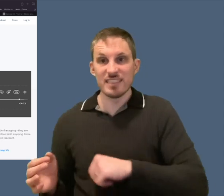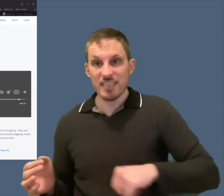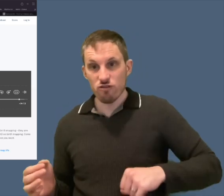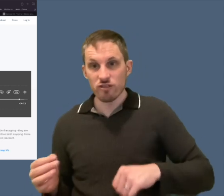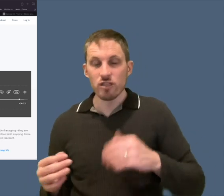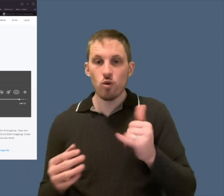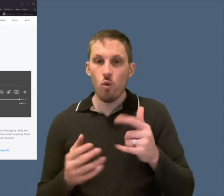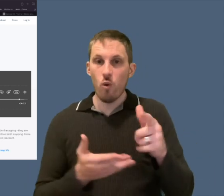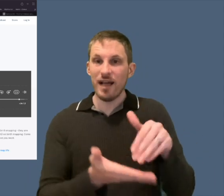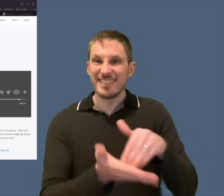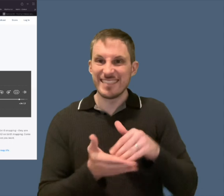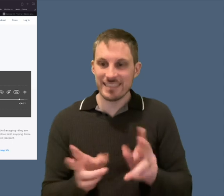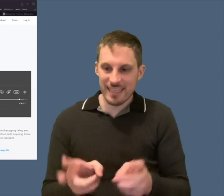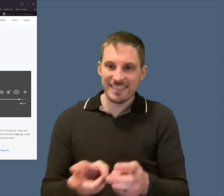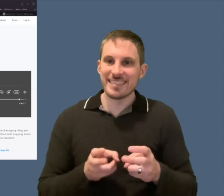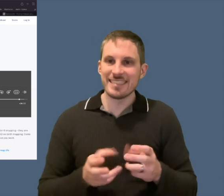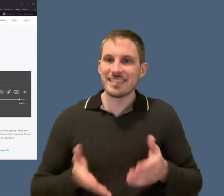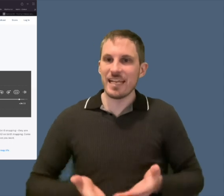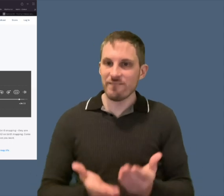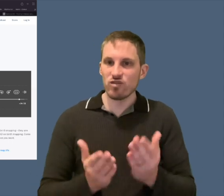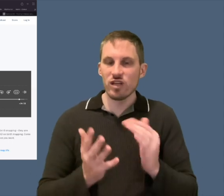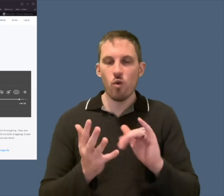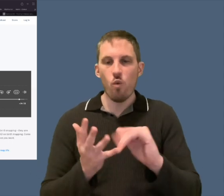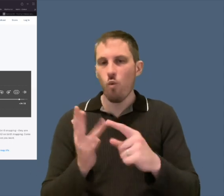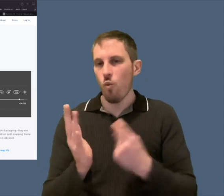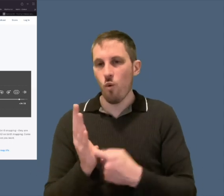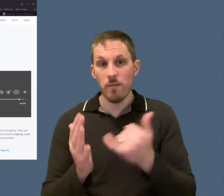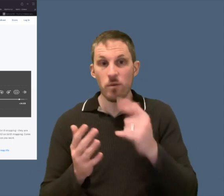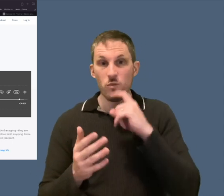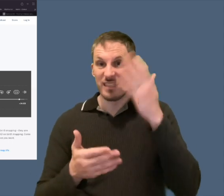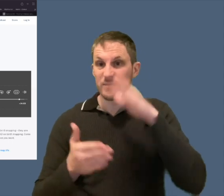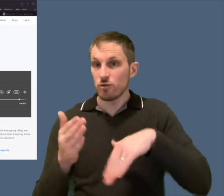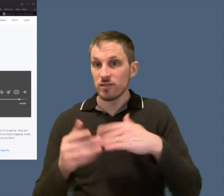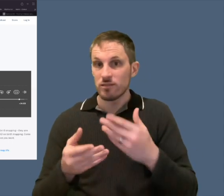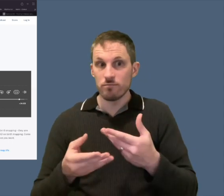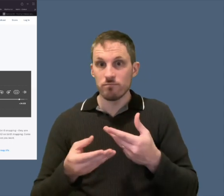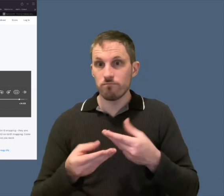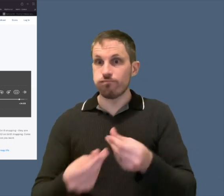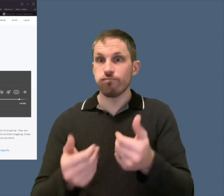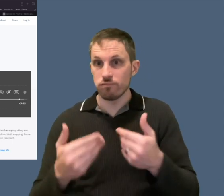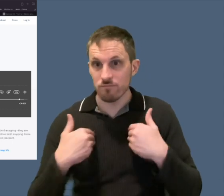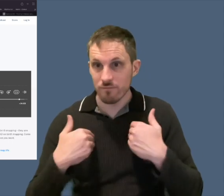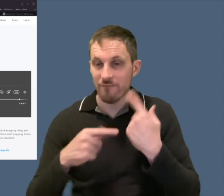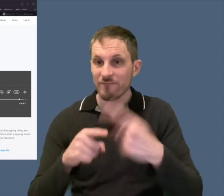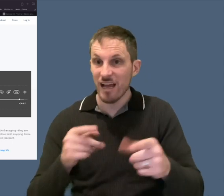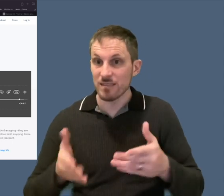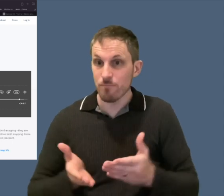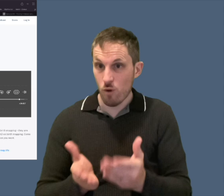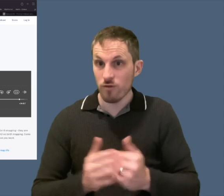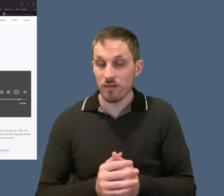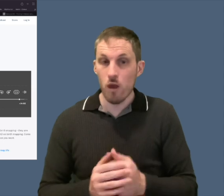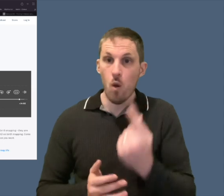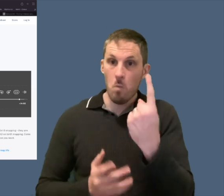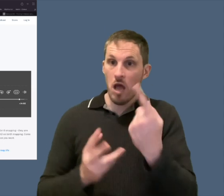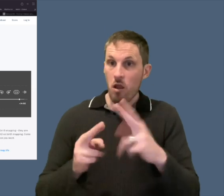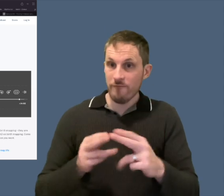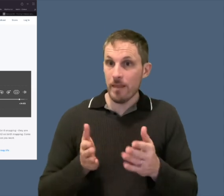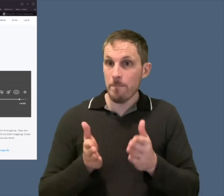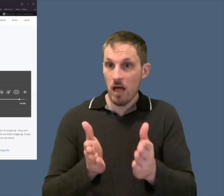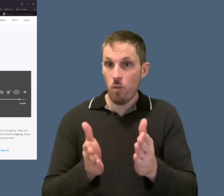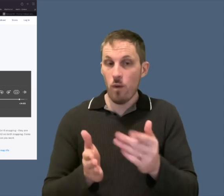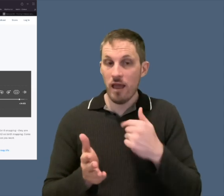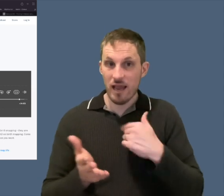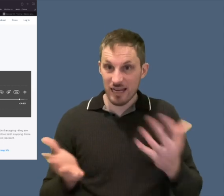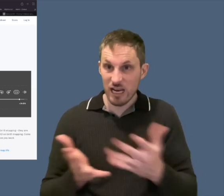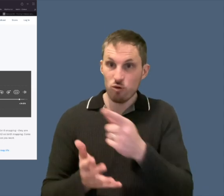an assisted delivery, or maybe you're going to experience a fast birth. So one of the pathways that I really